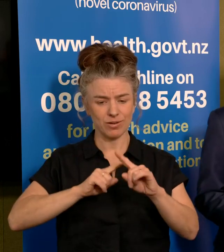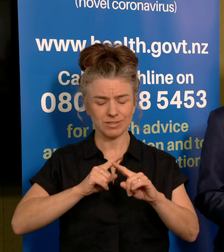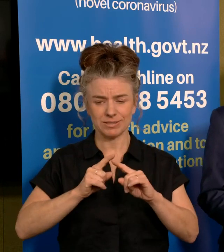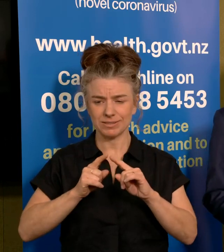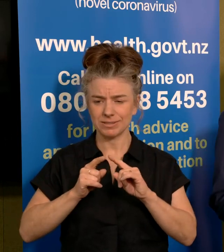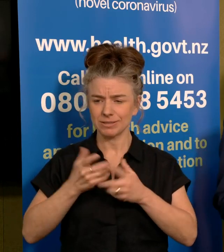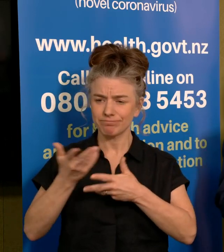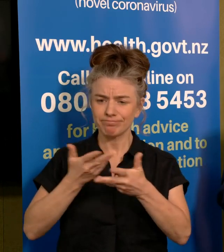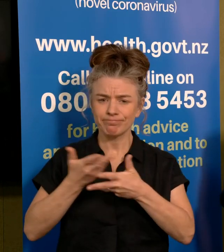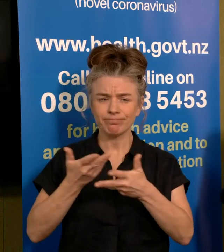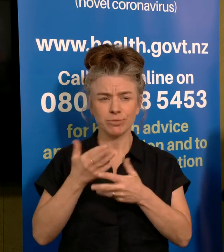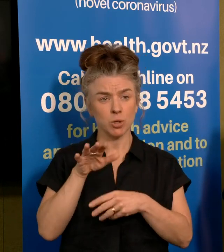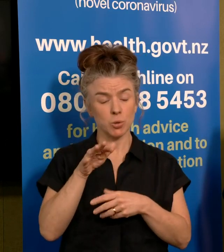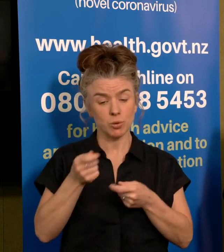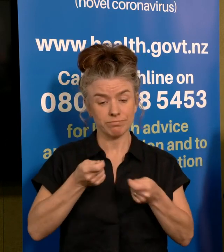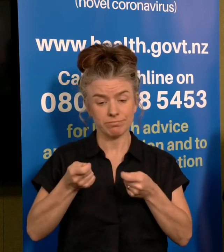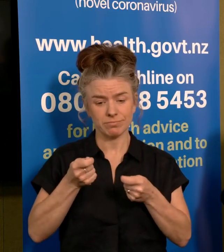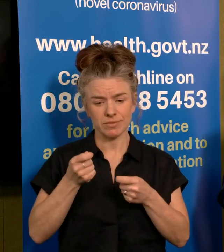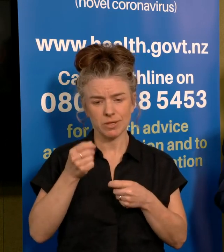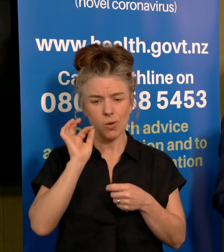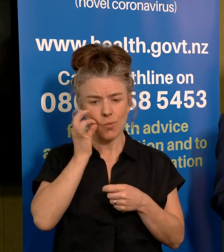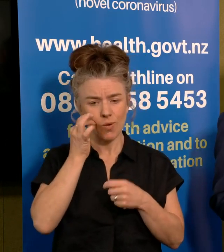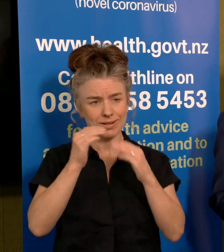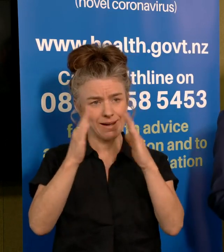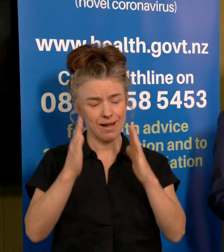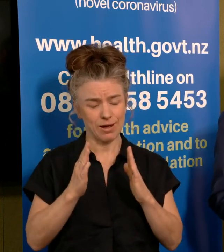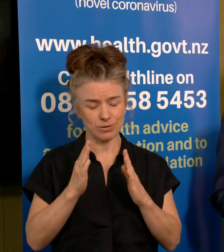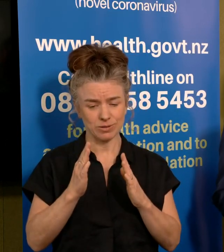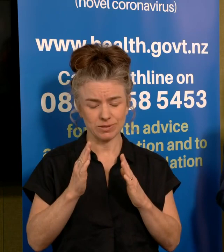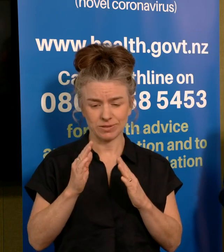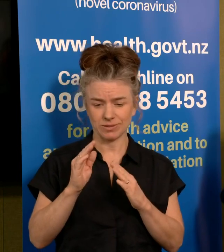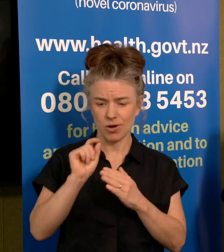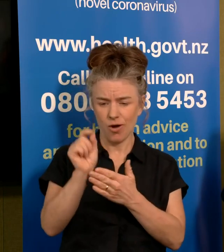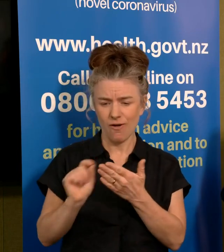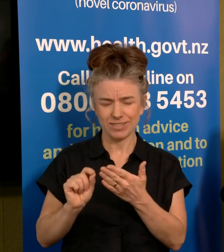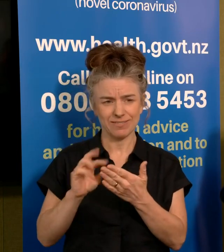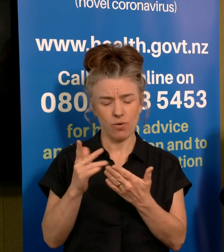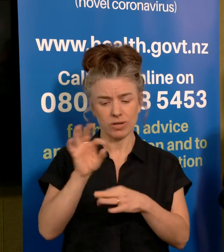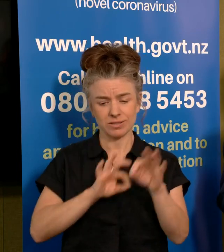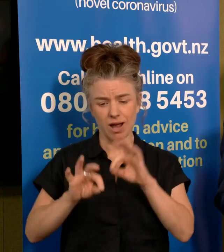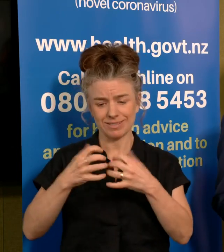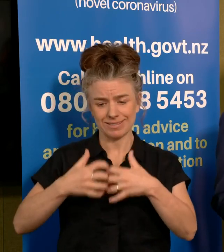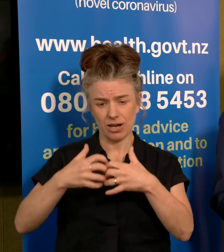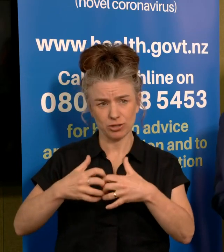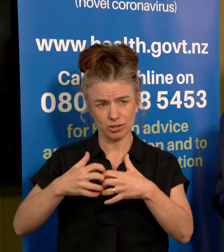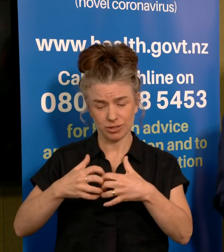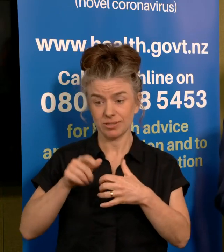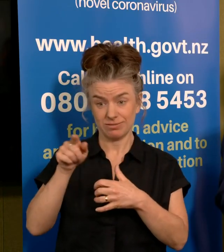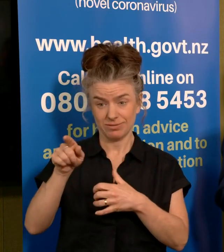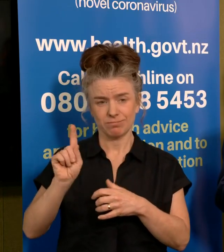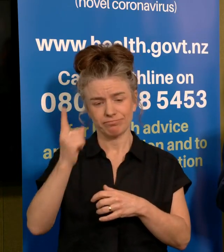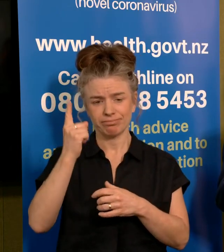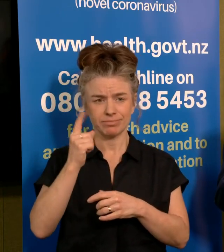was convened by the Director of the White House Office of Science and Technology, Dr. Kelvin Drogemeyer. Now,